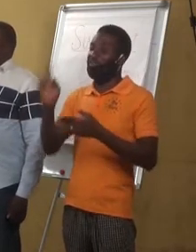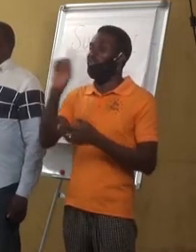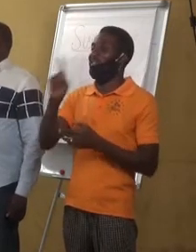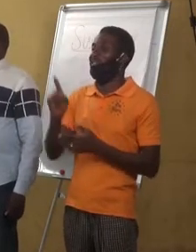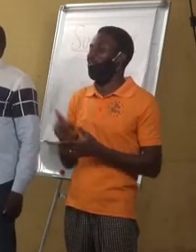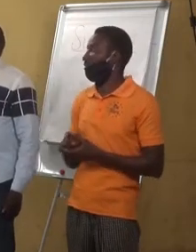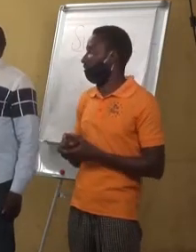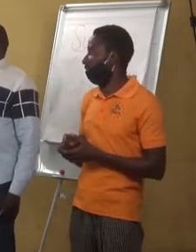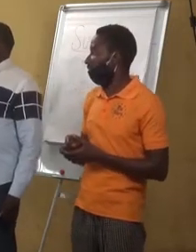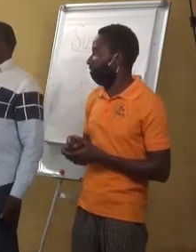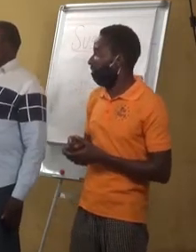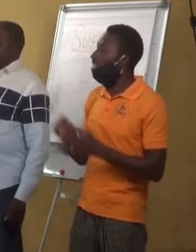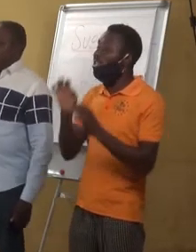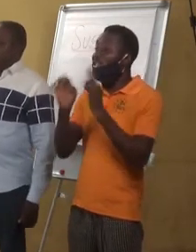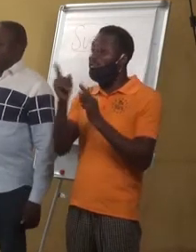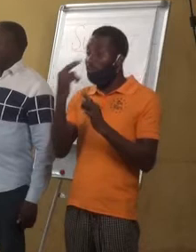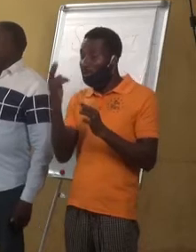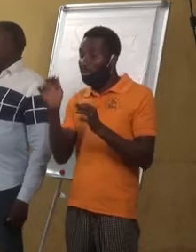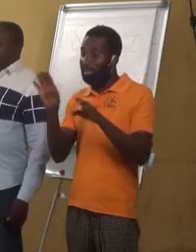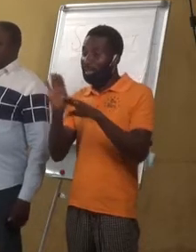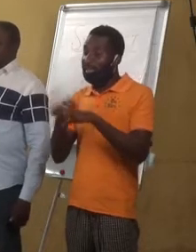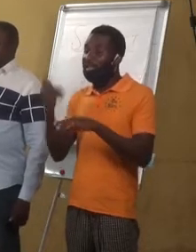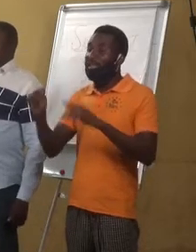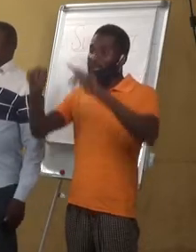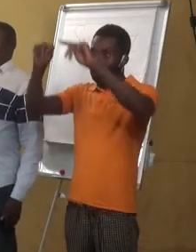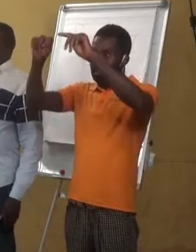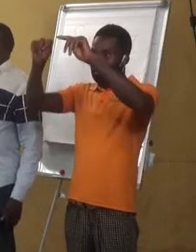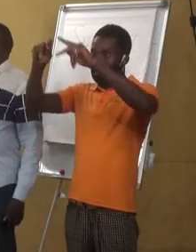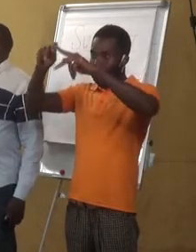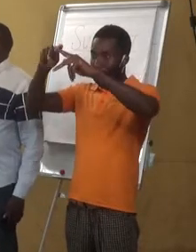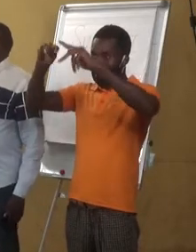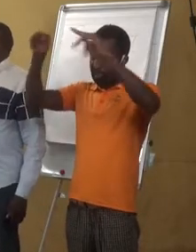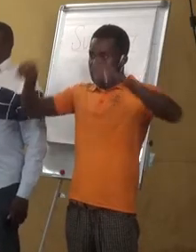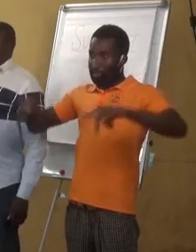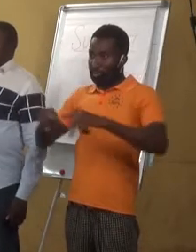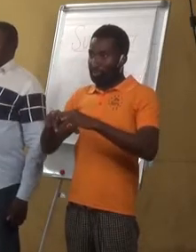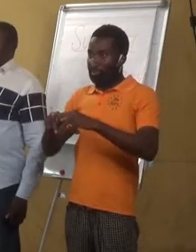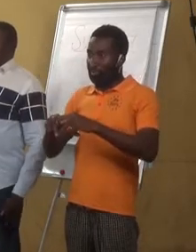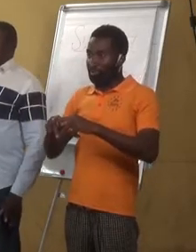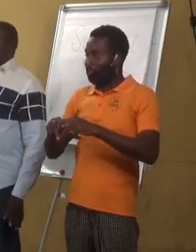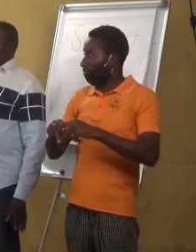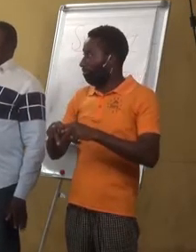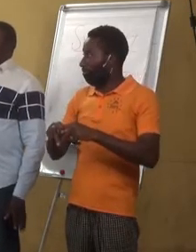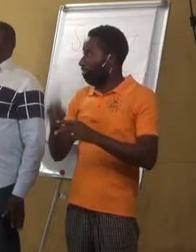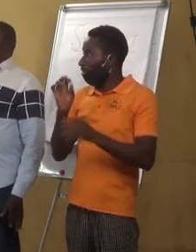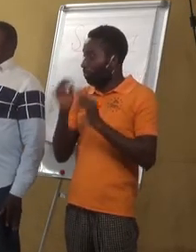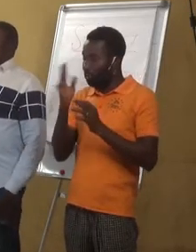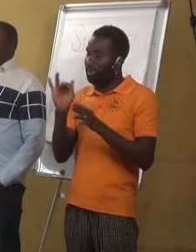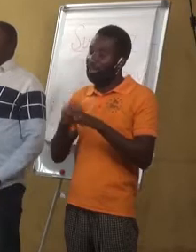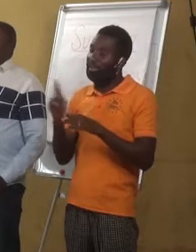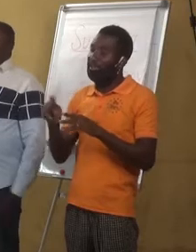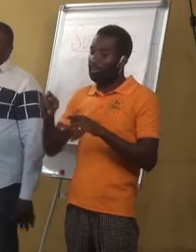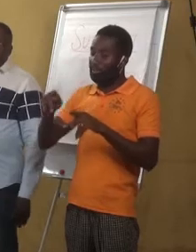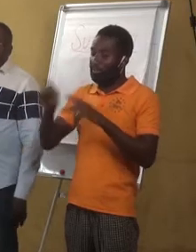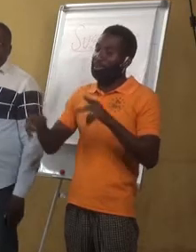If you look at the periodic table, looking at the periodic table, if you look at the periodic table, if you are not